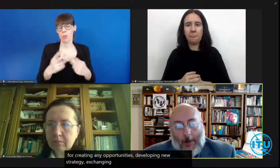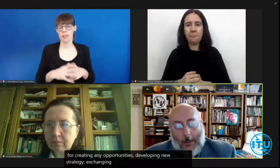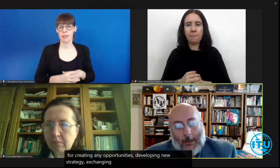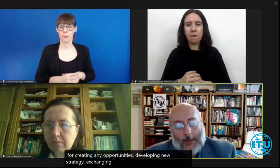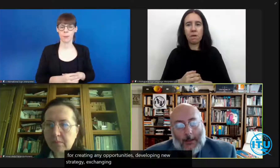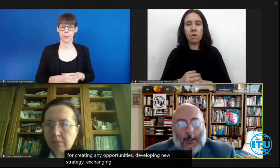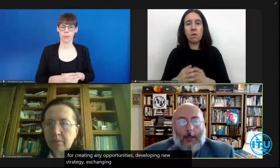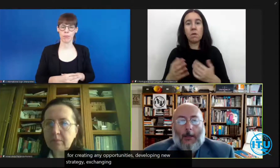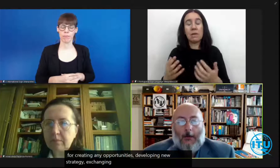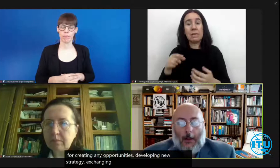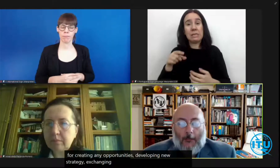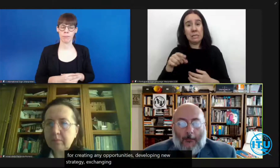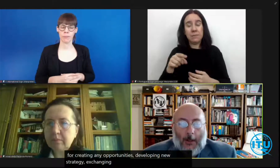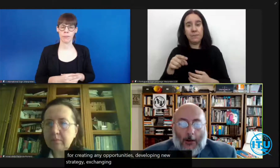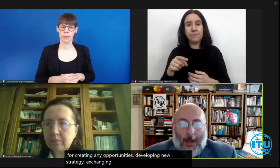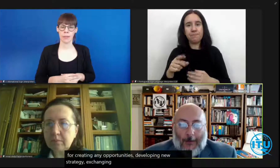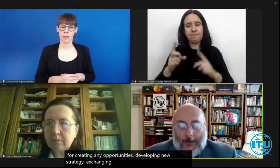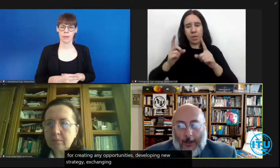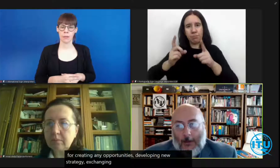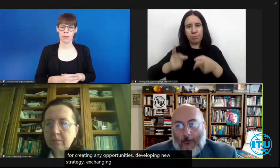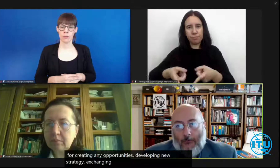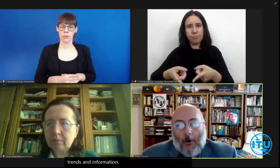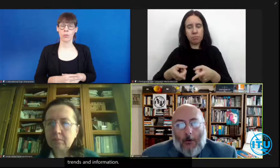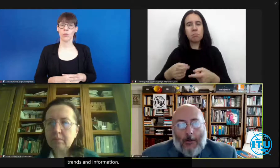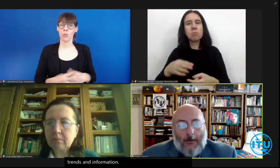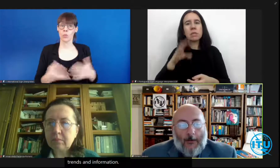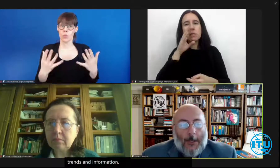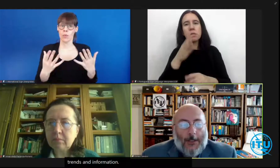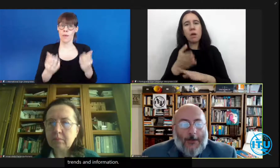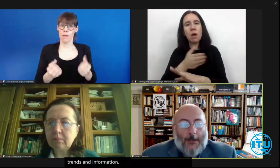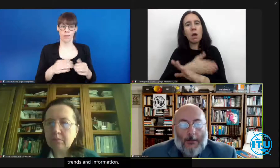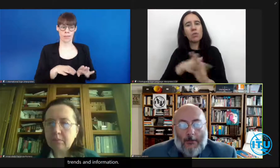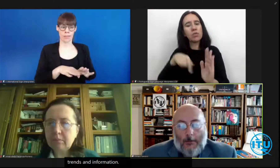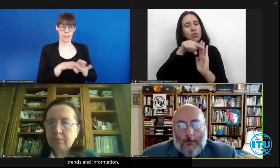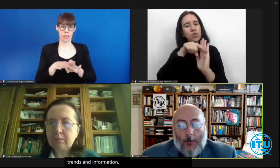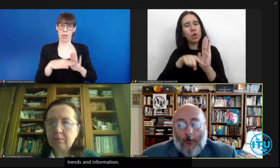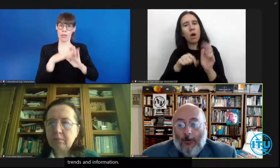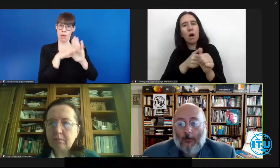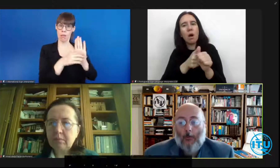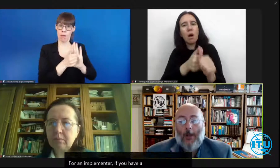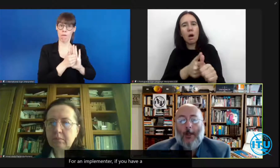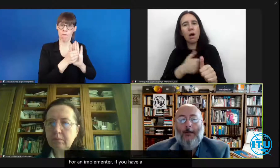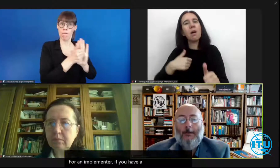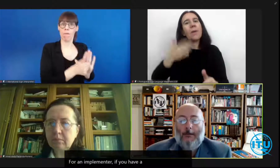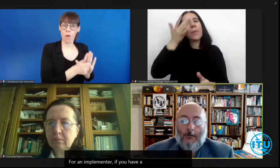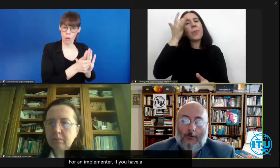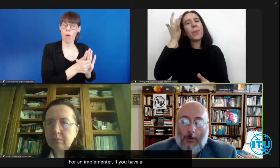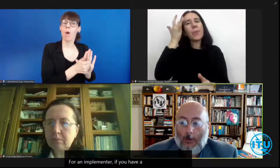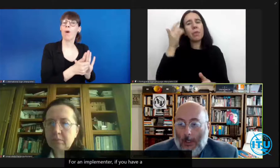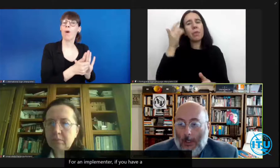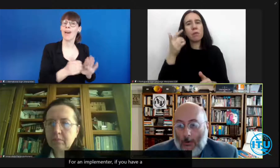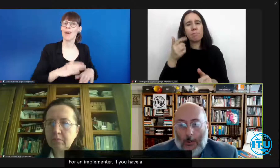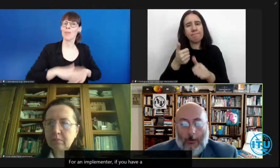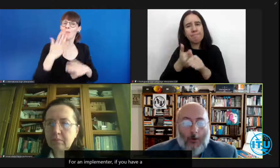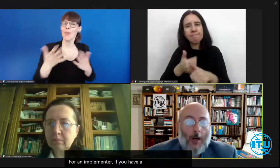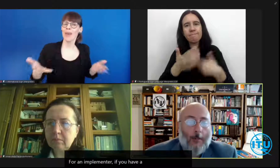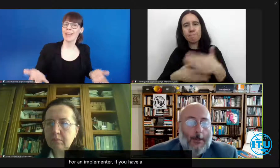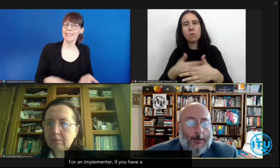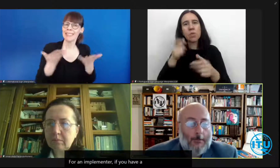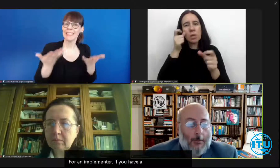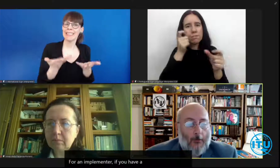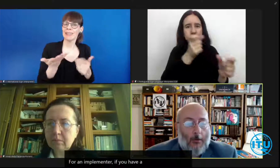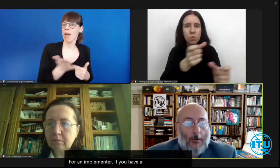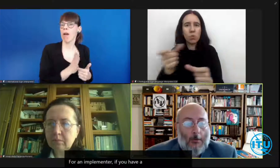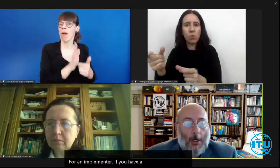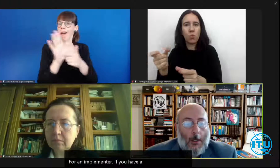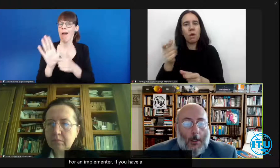For an implementer, if you have a standard to follow, it is much easier to demonstrate compliance to regulatory